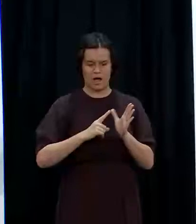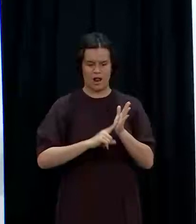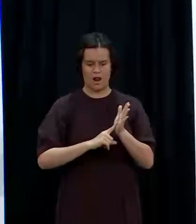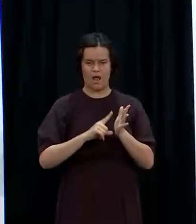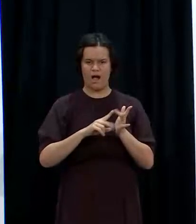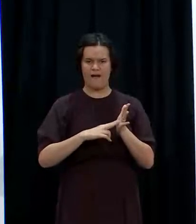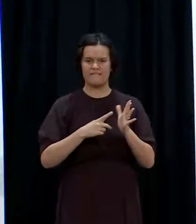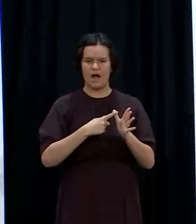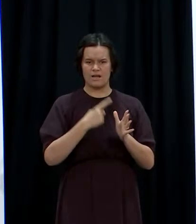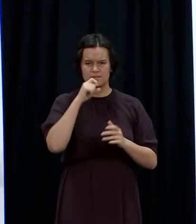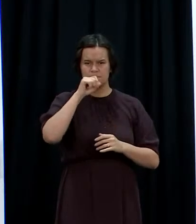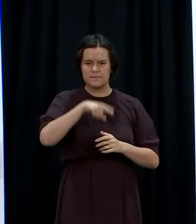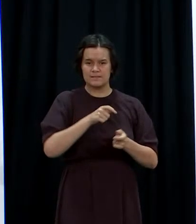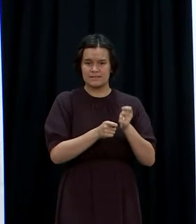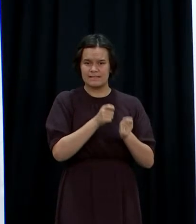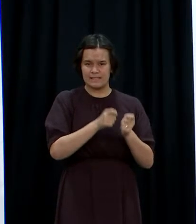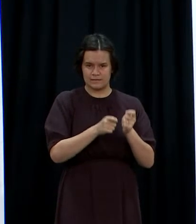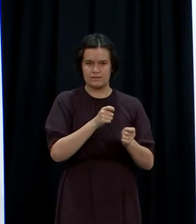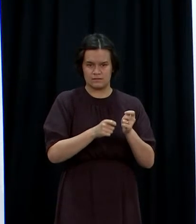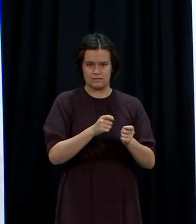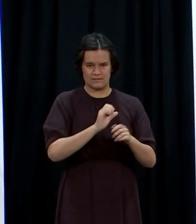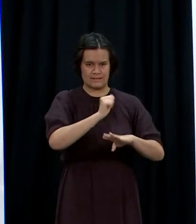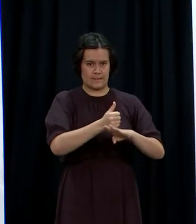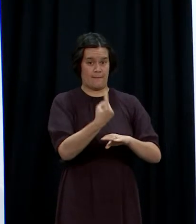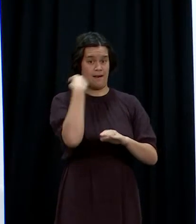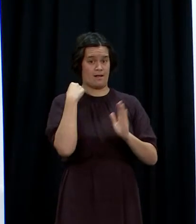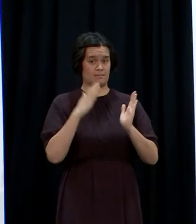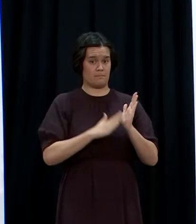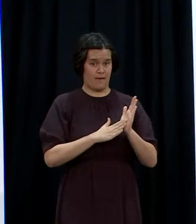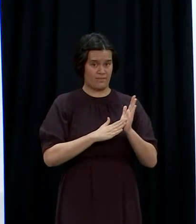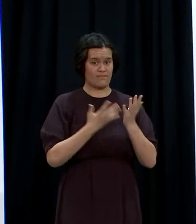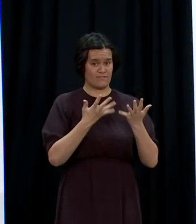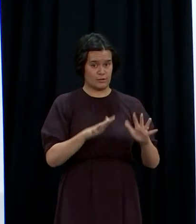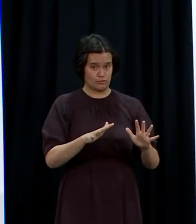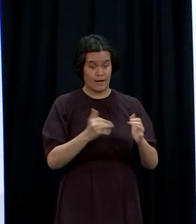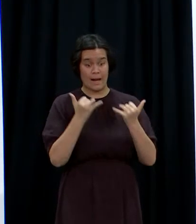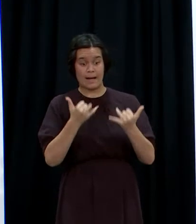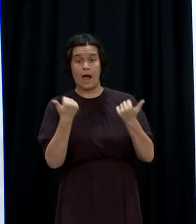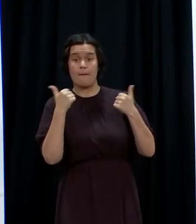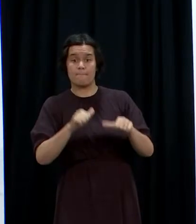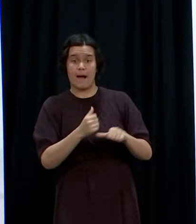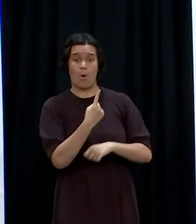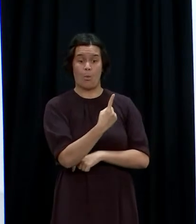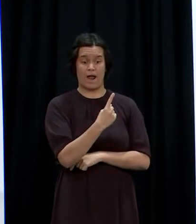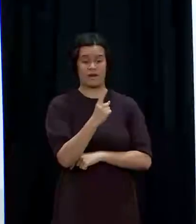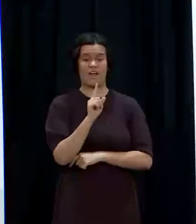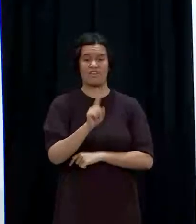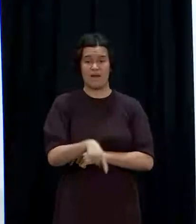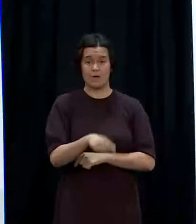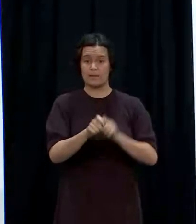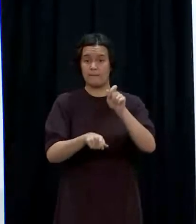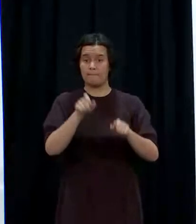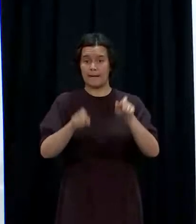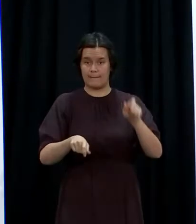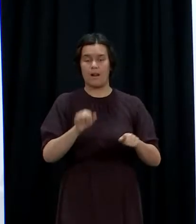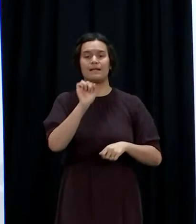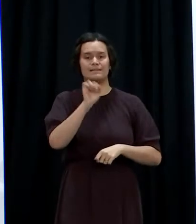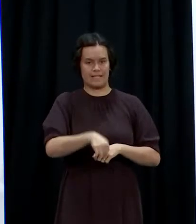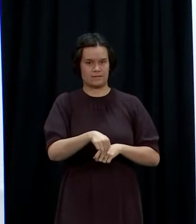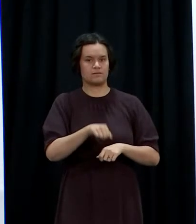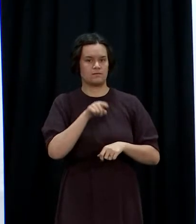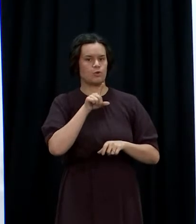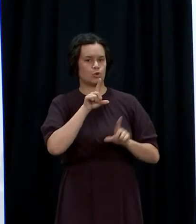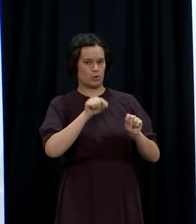worker opting in for saliva testing. We're continuing to make saliva testing more widely available, including as an option for people who